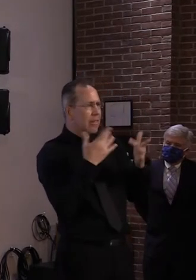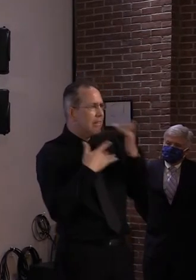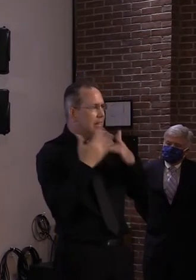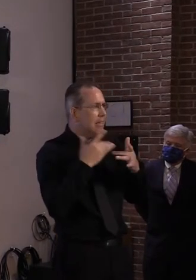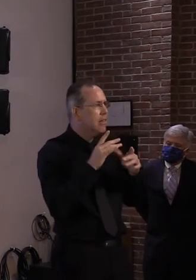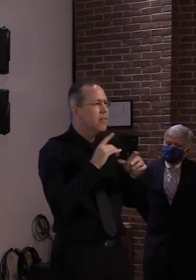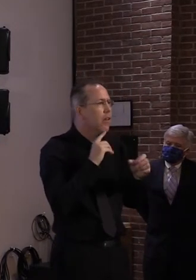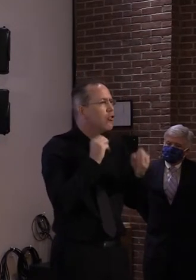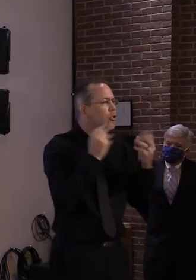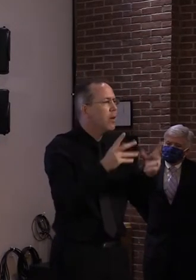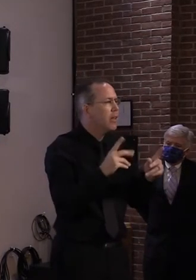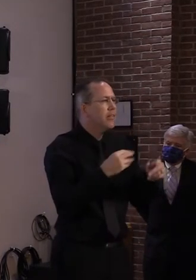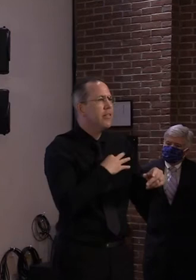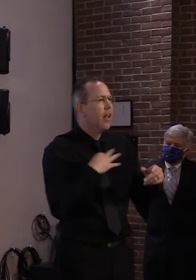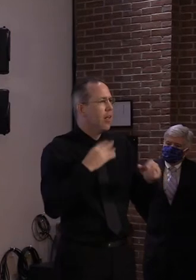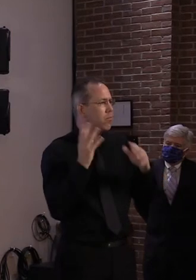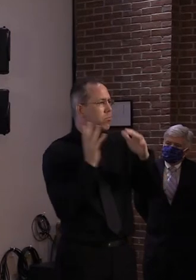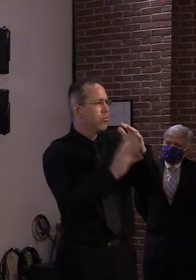quarantined.